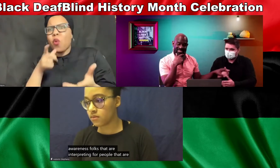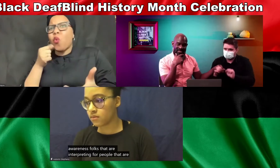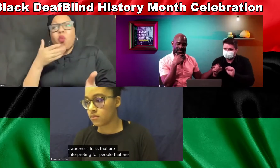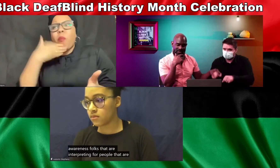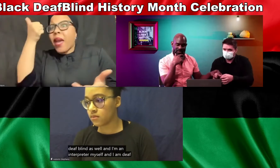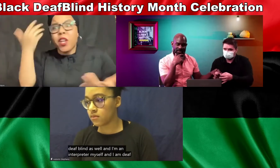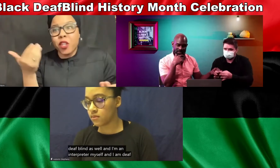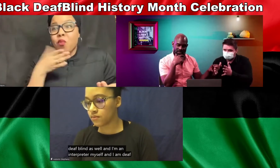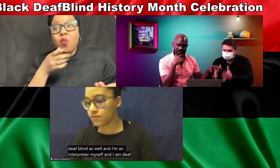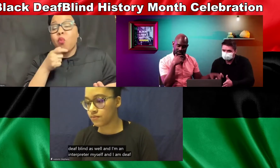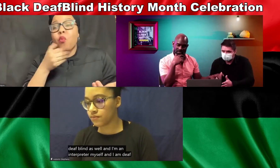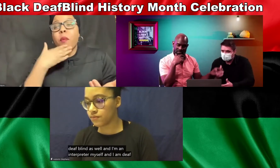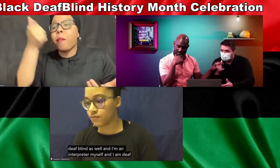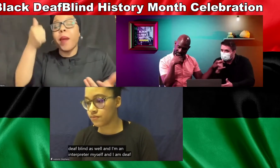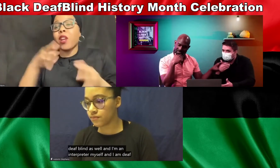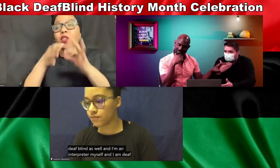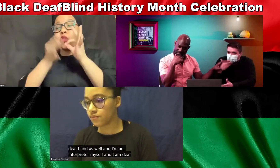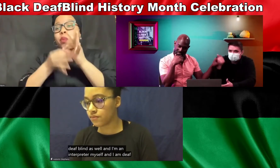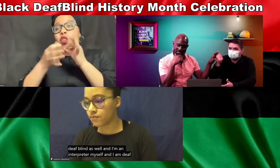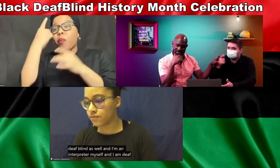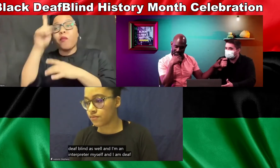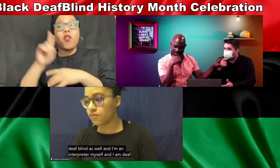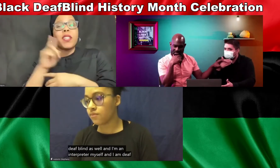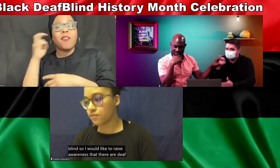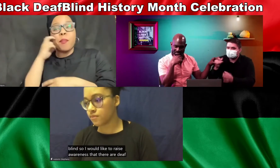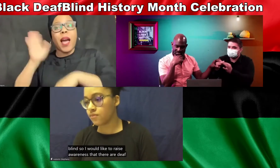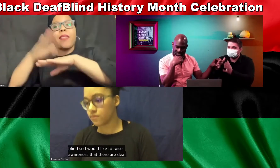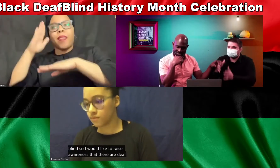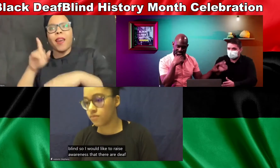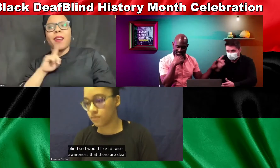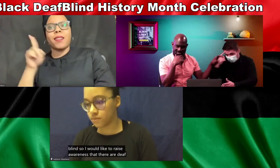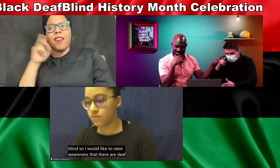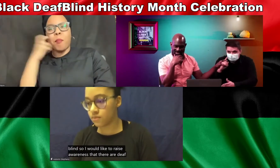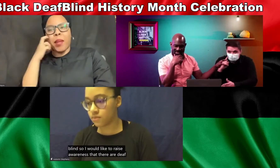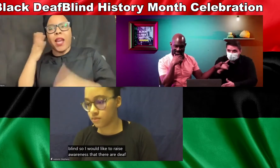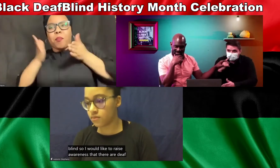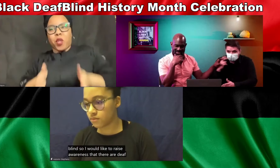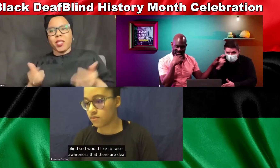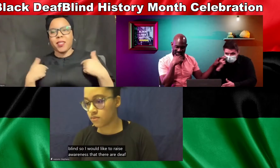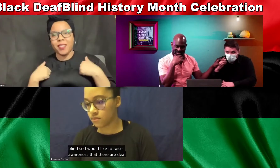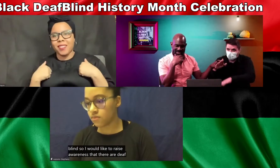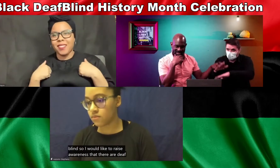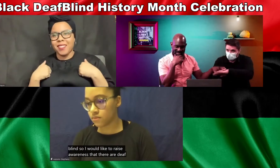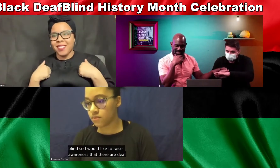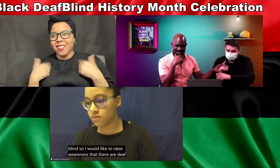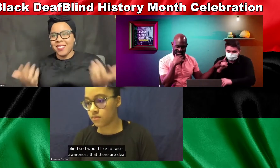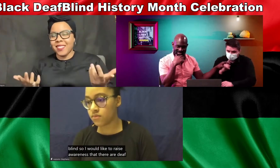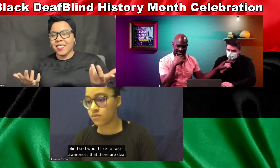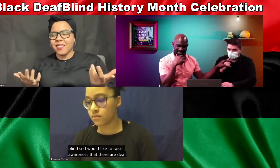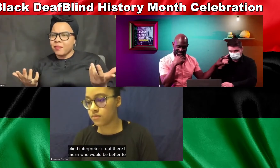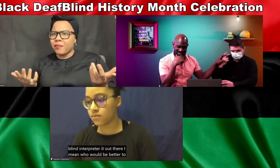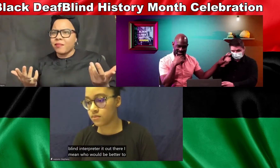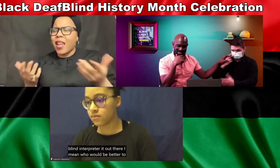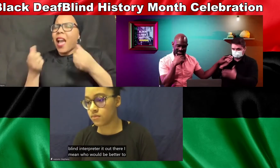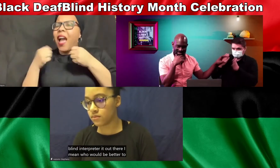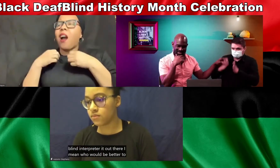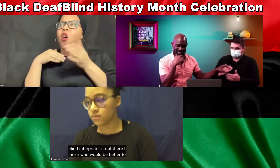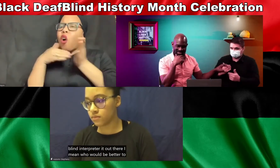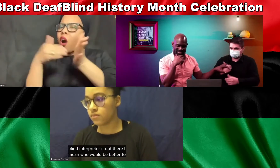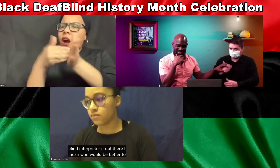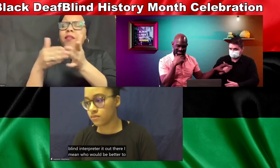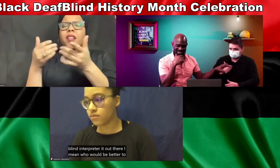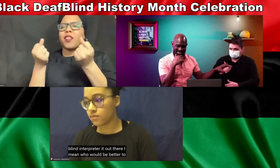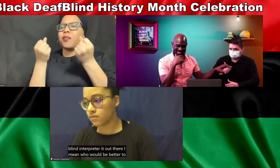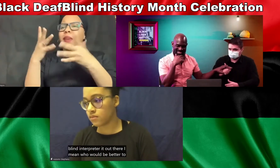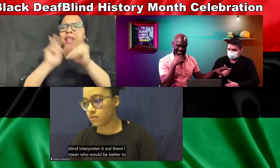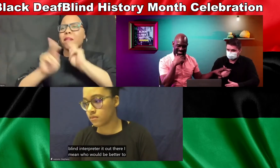raise awareness that there are deafblind interpreters out there. I mean, who would be better to interpret for a deafblind person than another deafblind